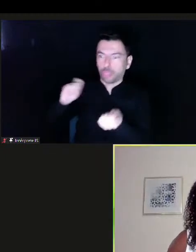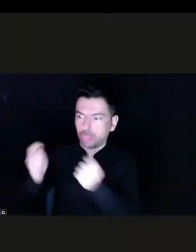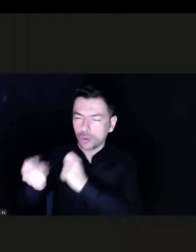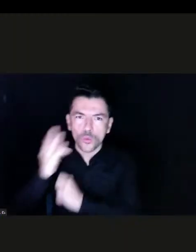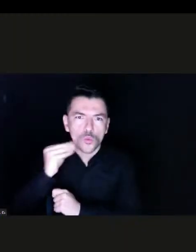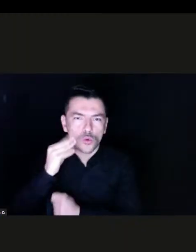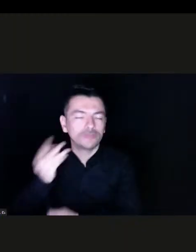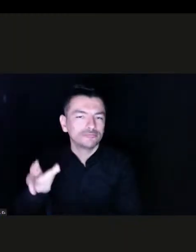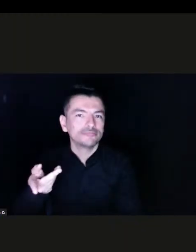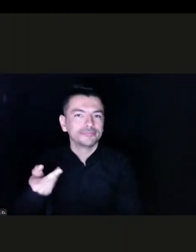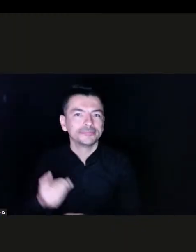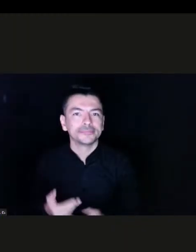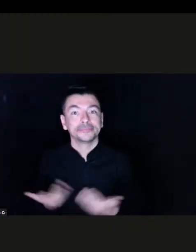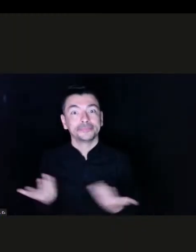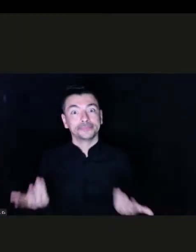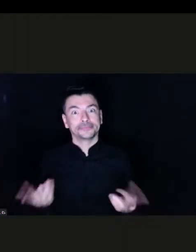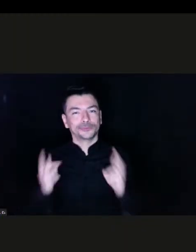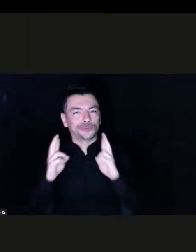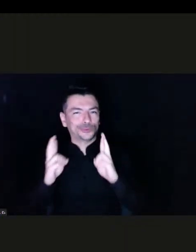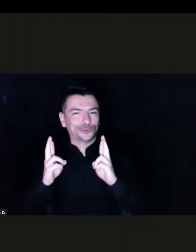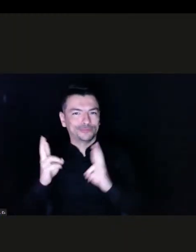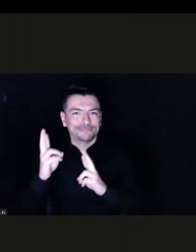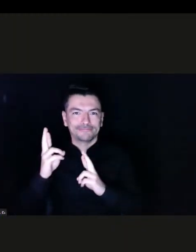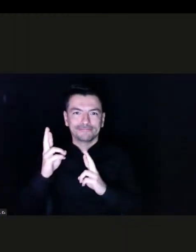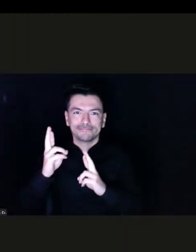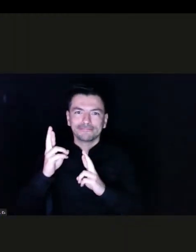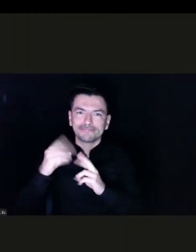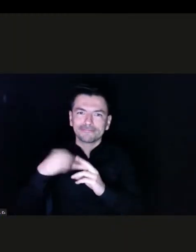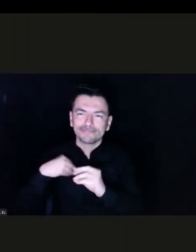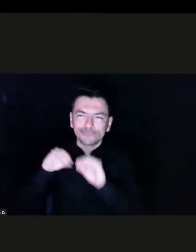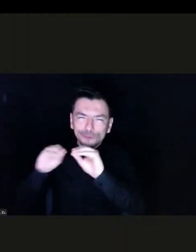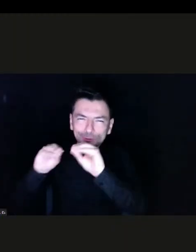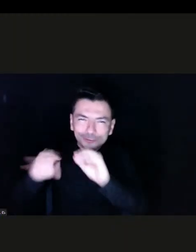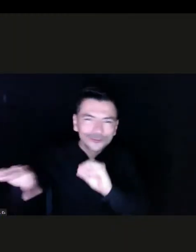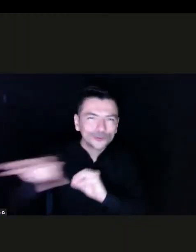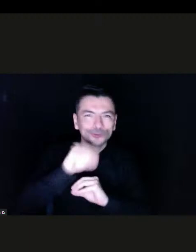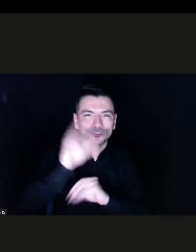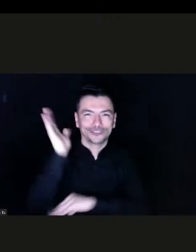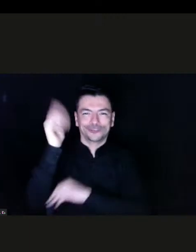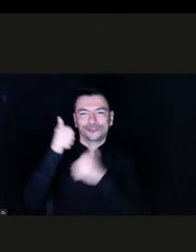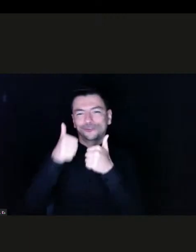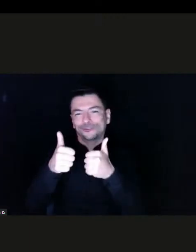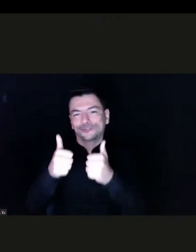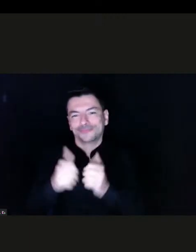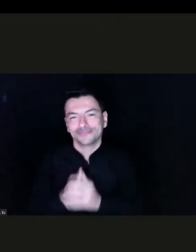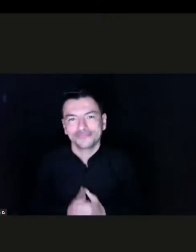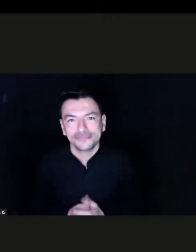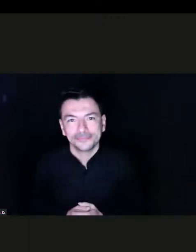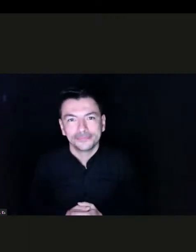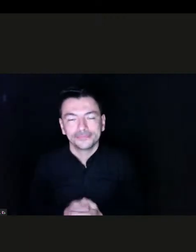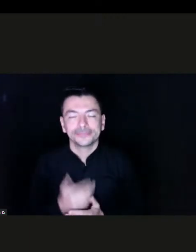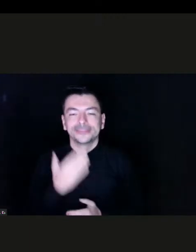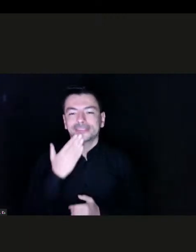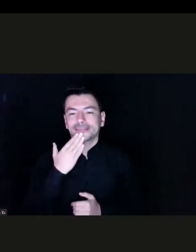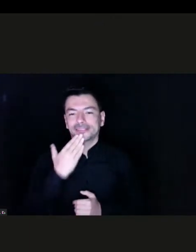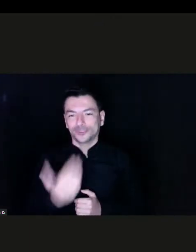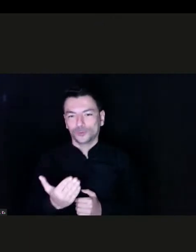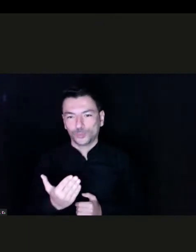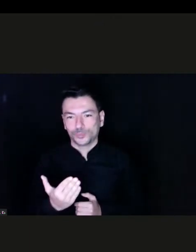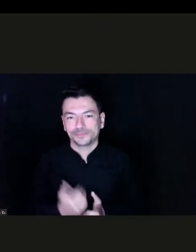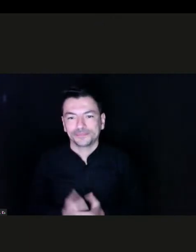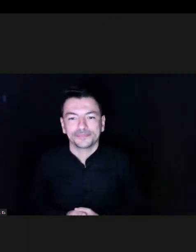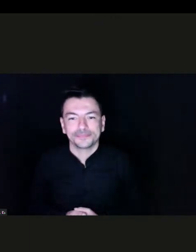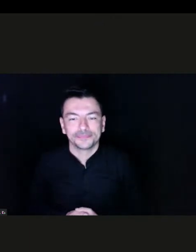Thank you so much, Mr. Yao Sun, speaking there and reminding us that global links are important for